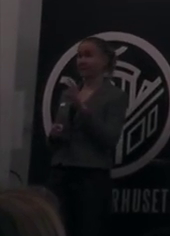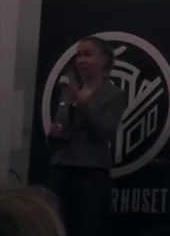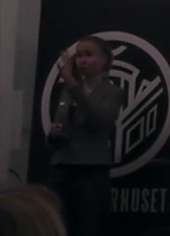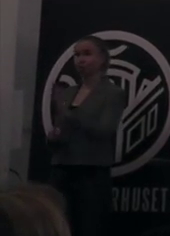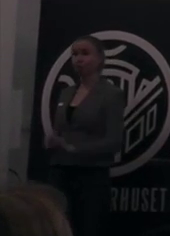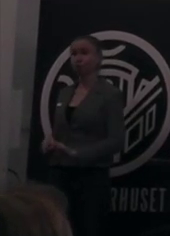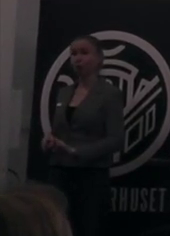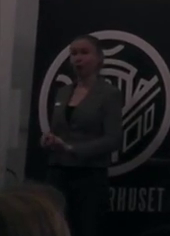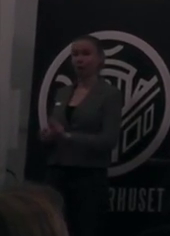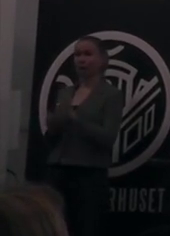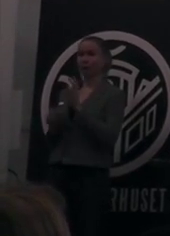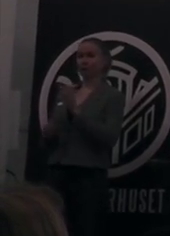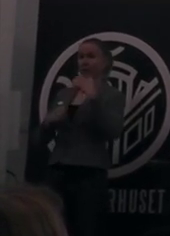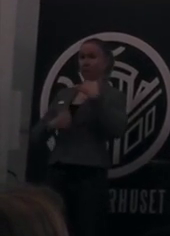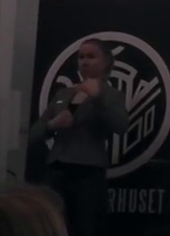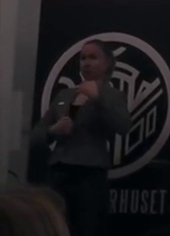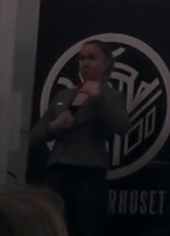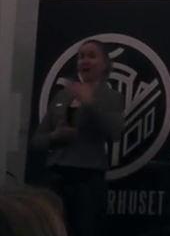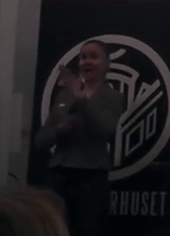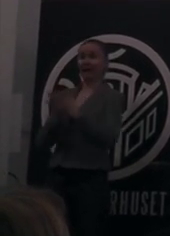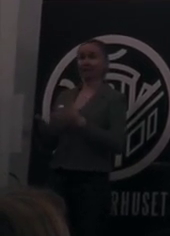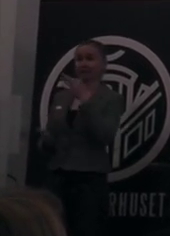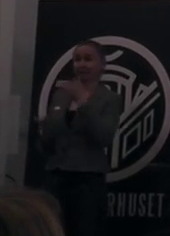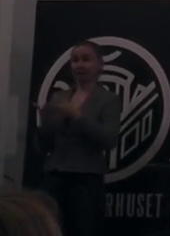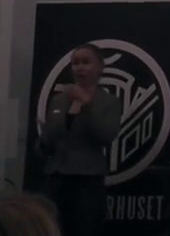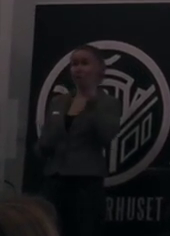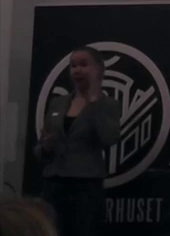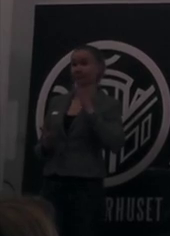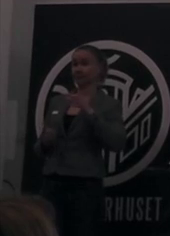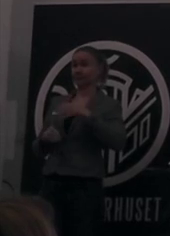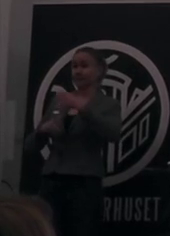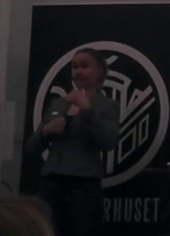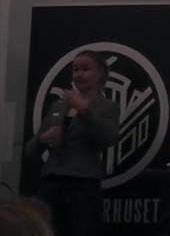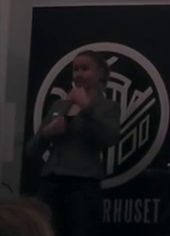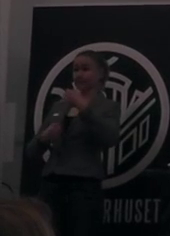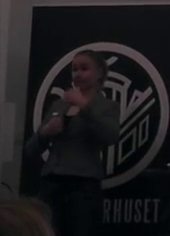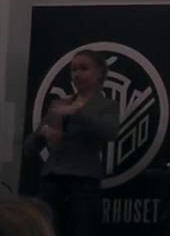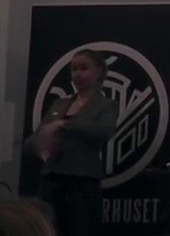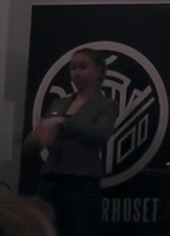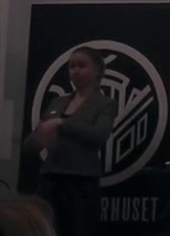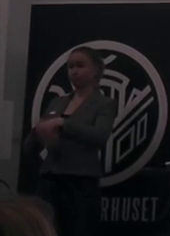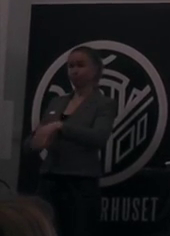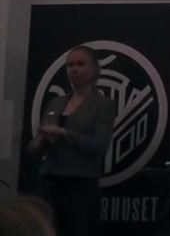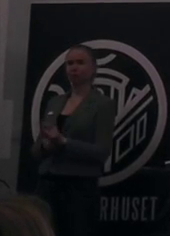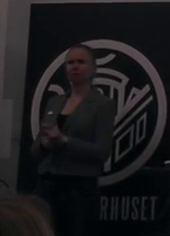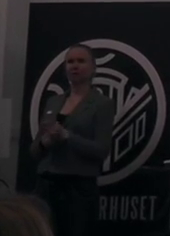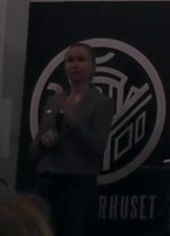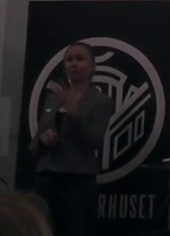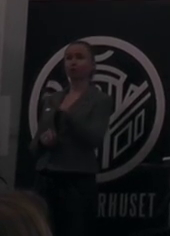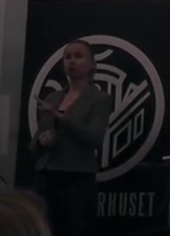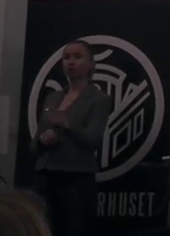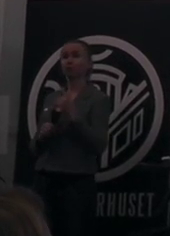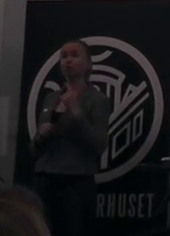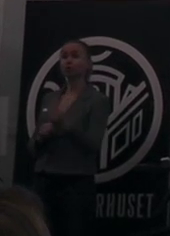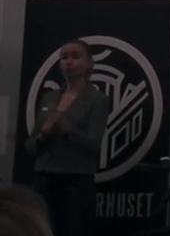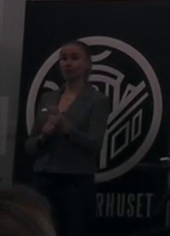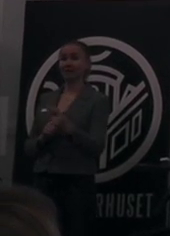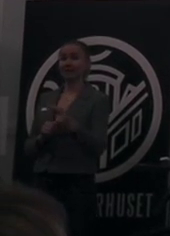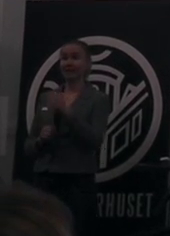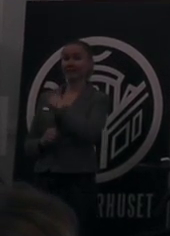600-700 marchers, half of them were Hungarian, and there was about 25,000